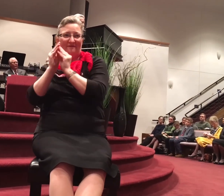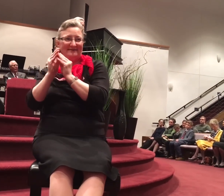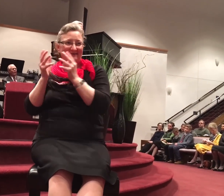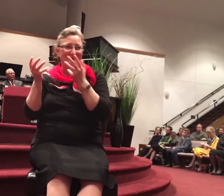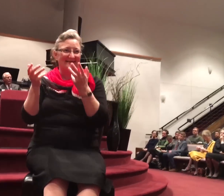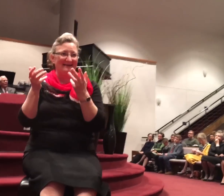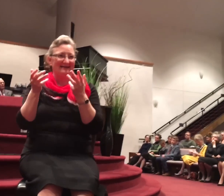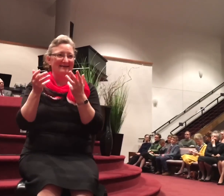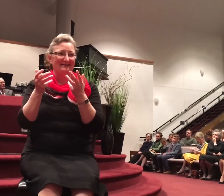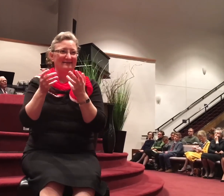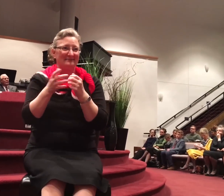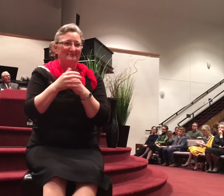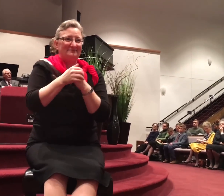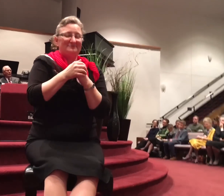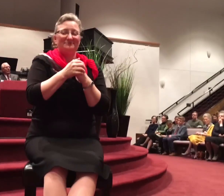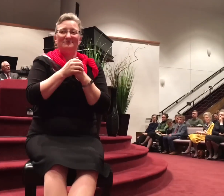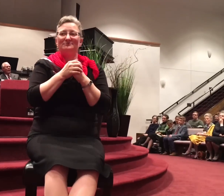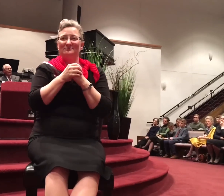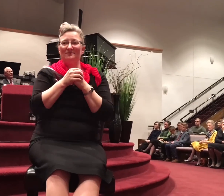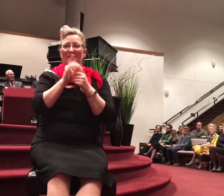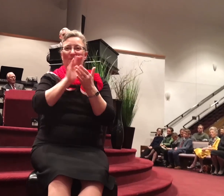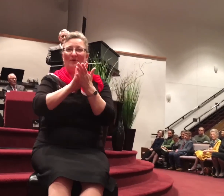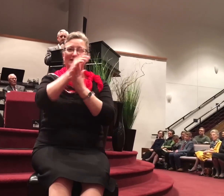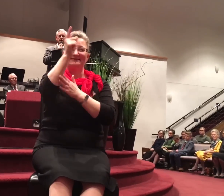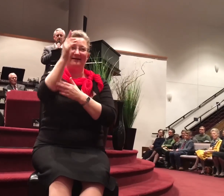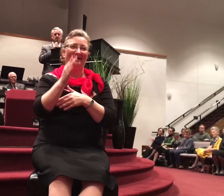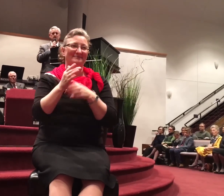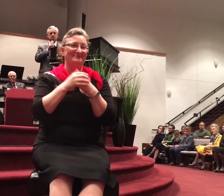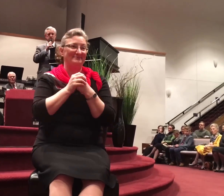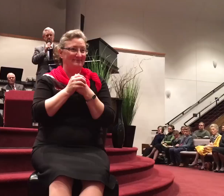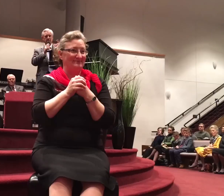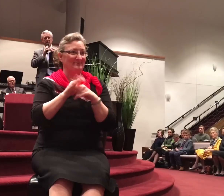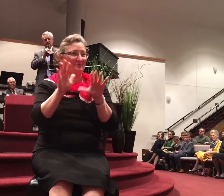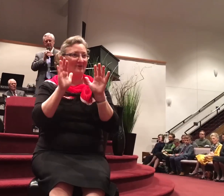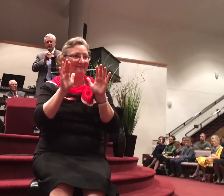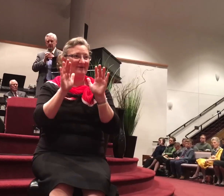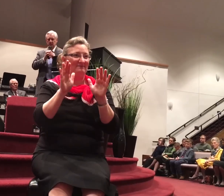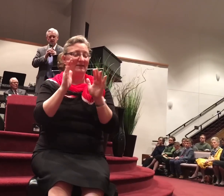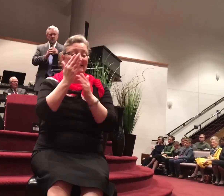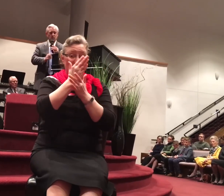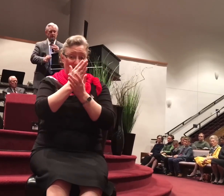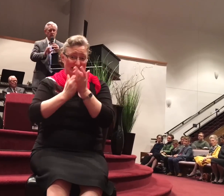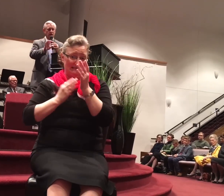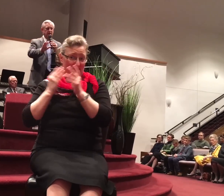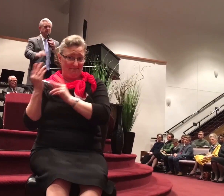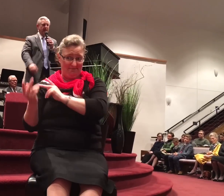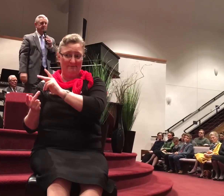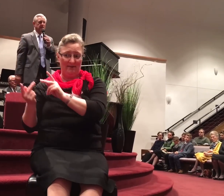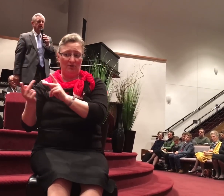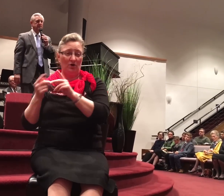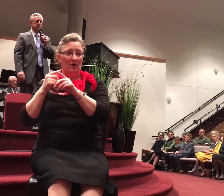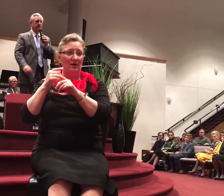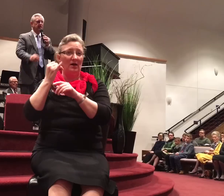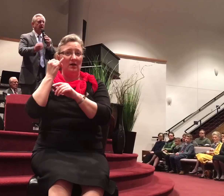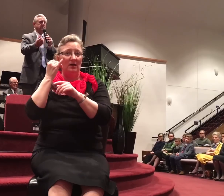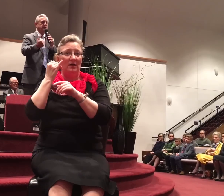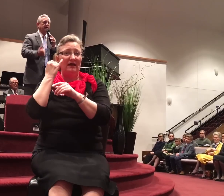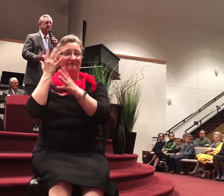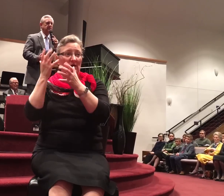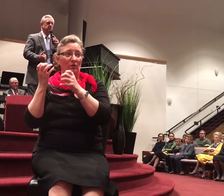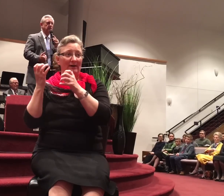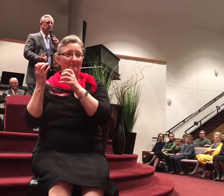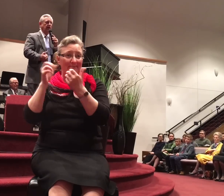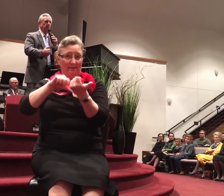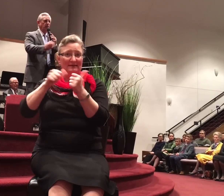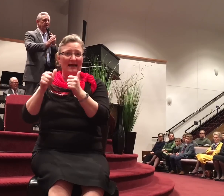Praise God. Some of them When they want to get baptized, they